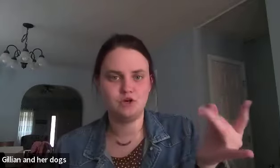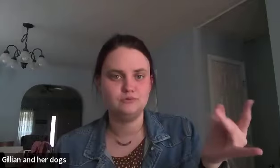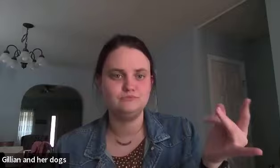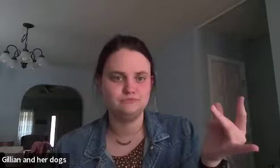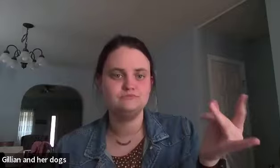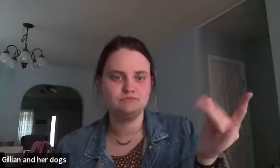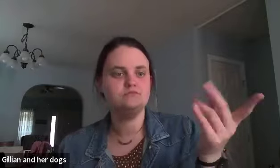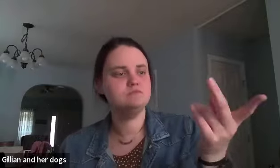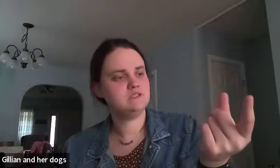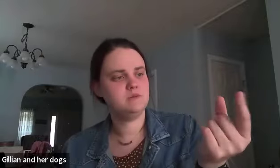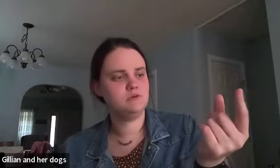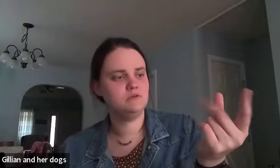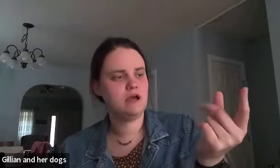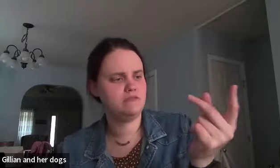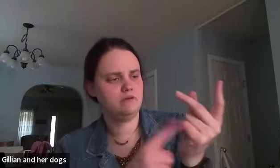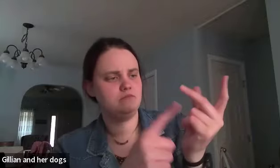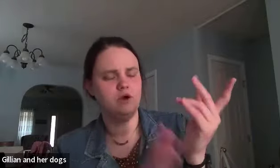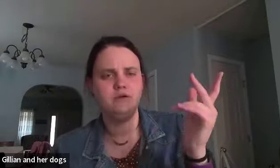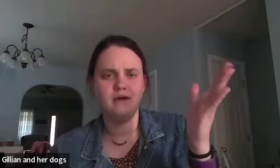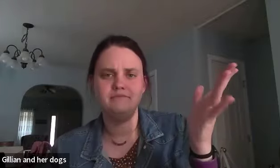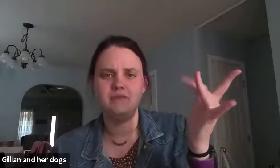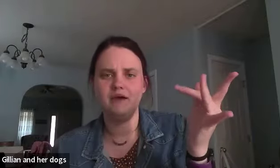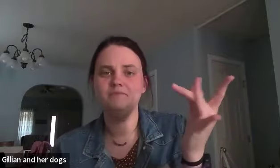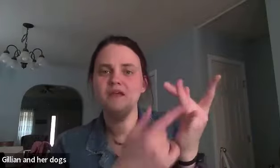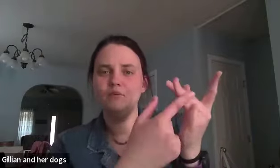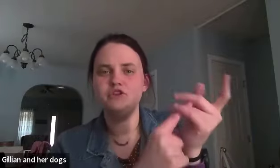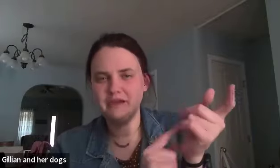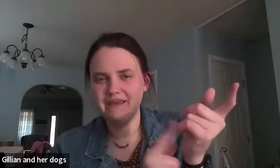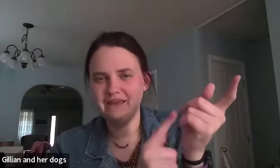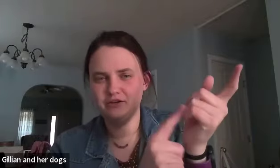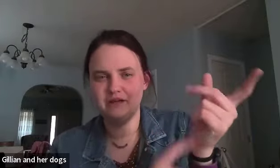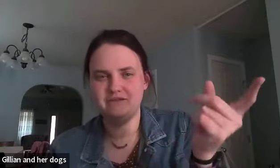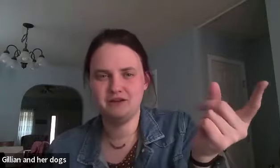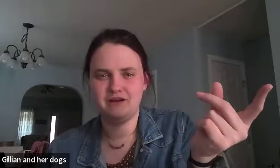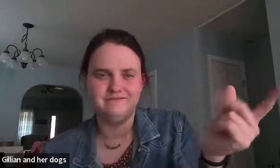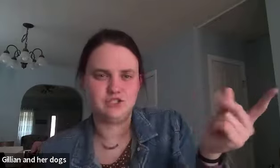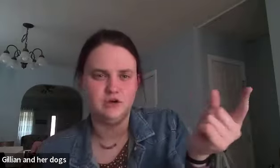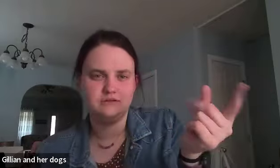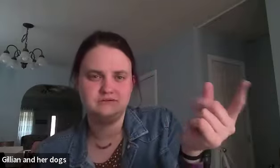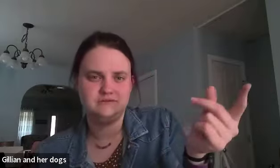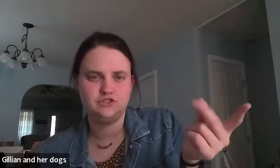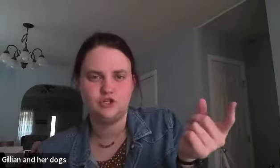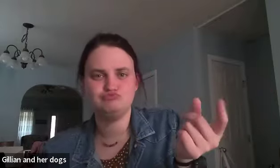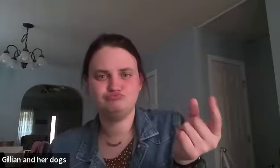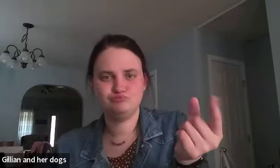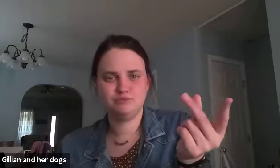dog. Some people, I think, oh yeah, my bad. With your pinky and your ring finger down, dog, dog,